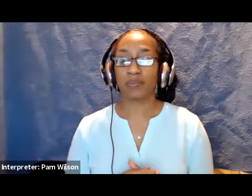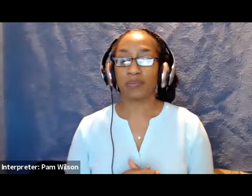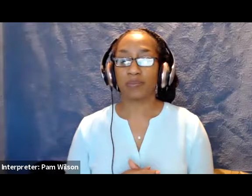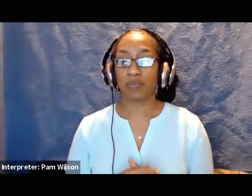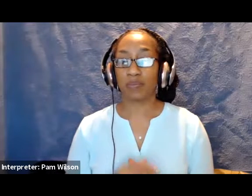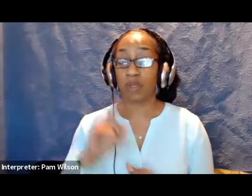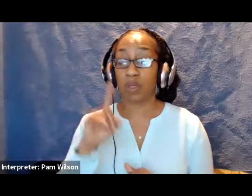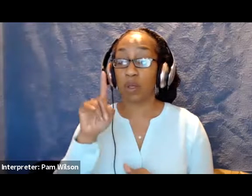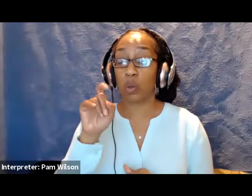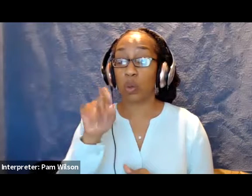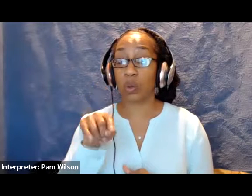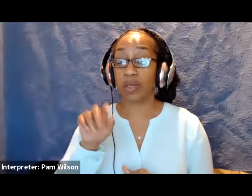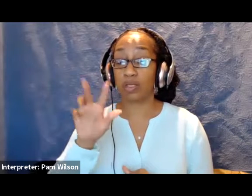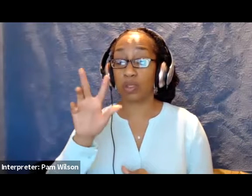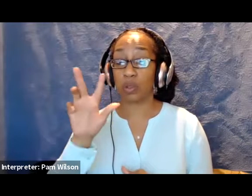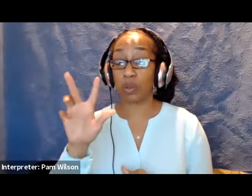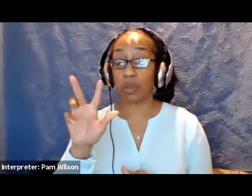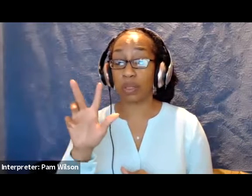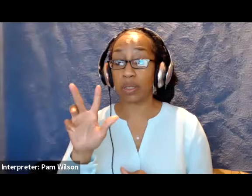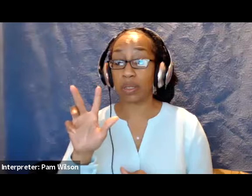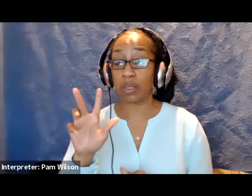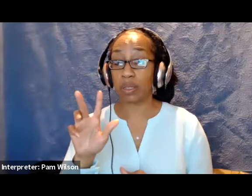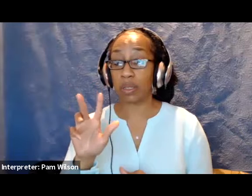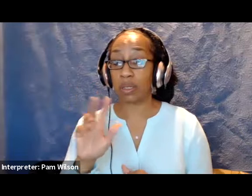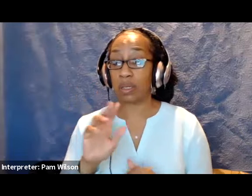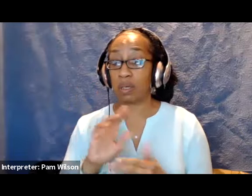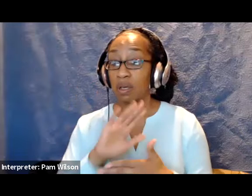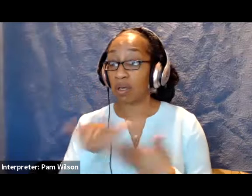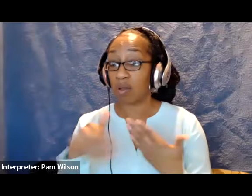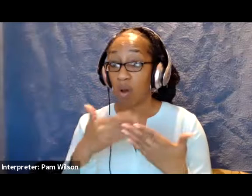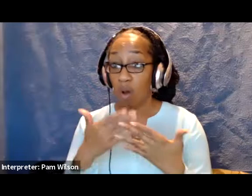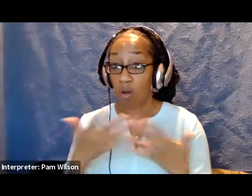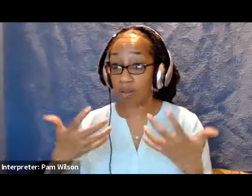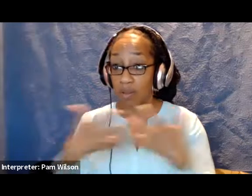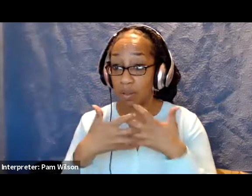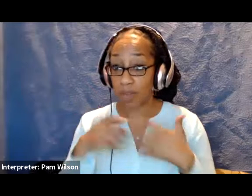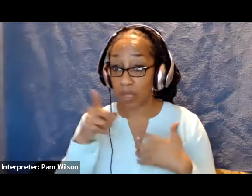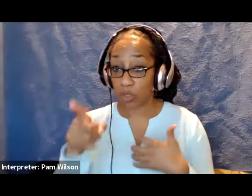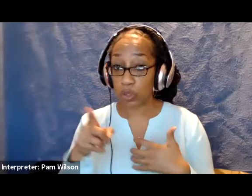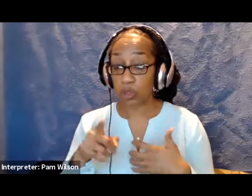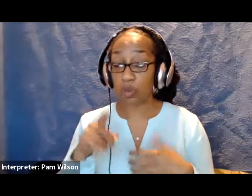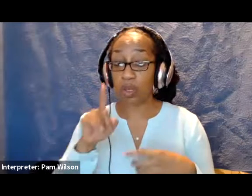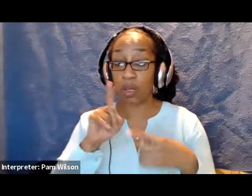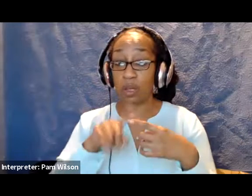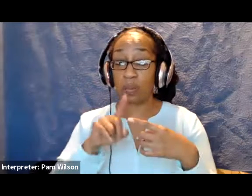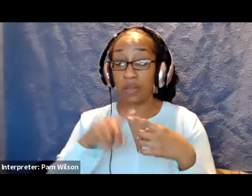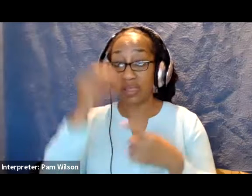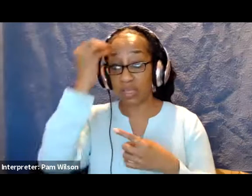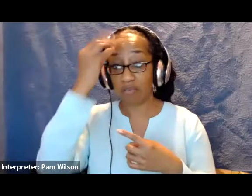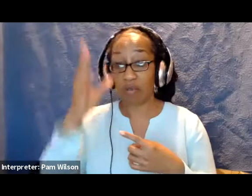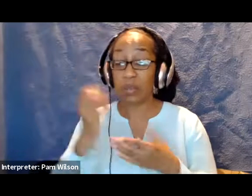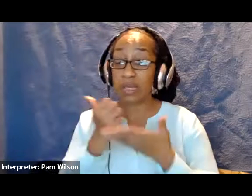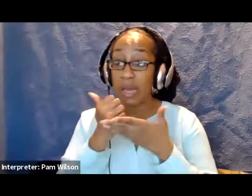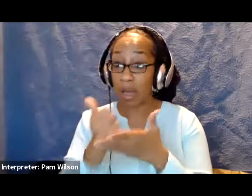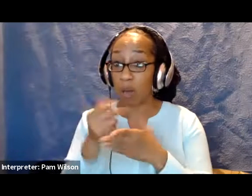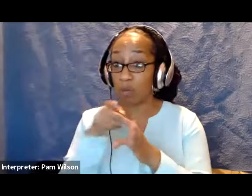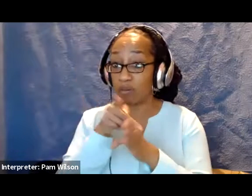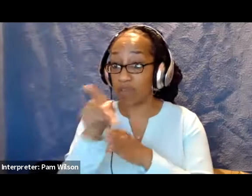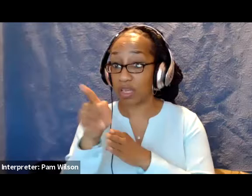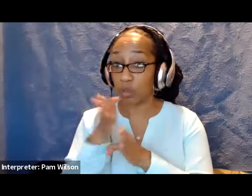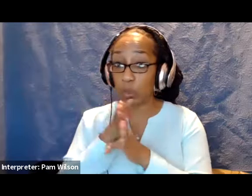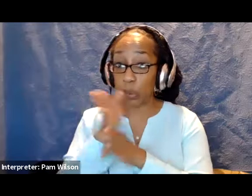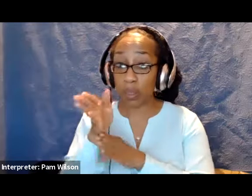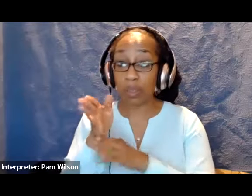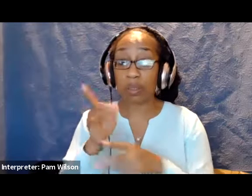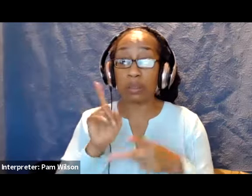The next question is, please check all that apply. The information presented will be helpful in my professional career. The information